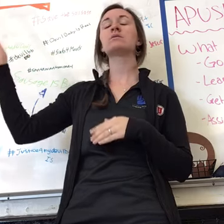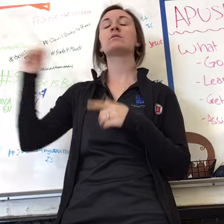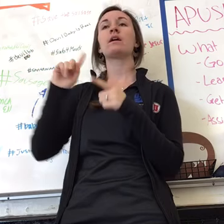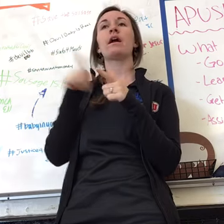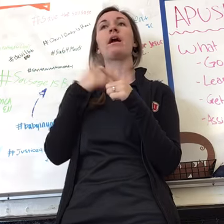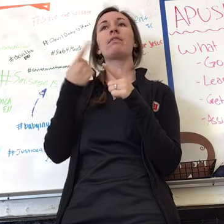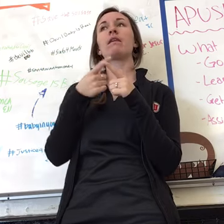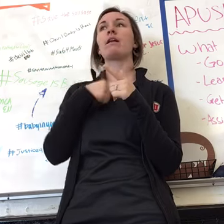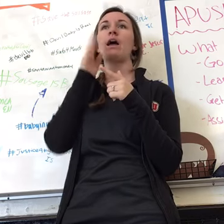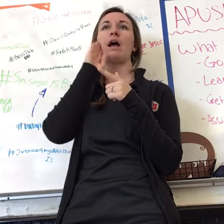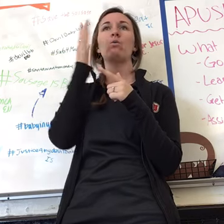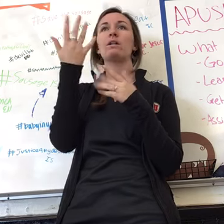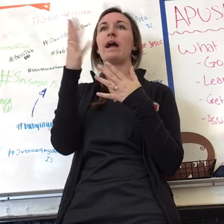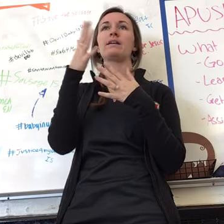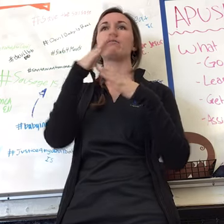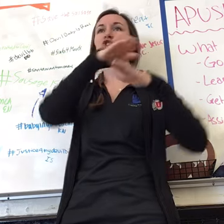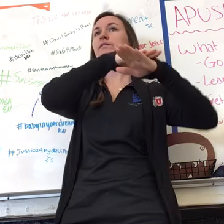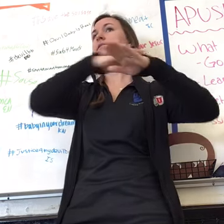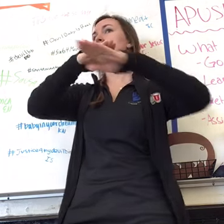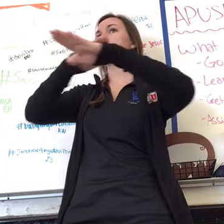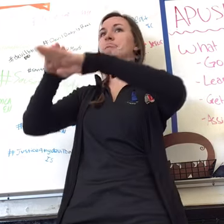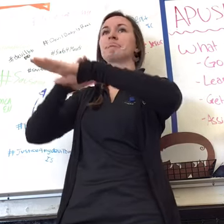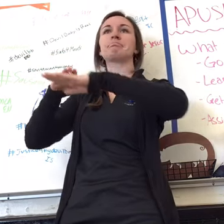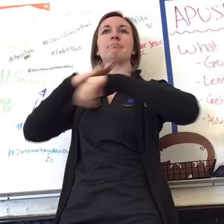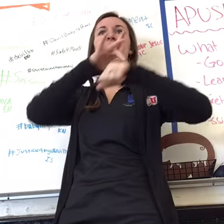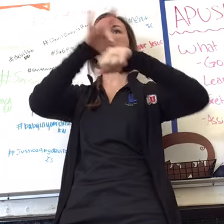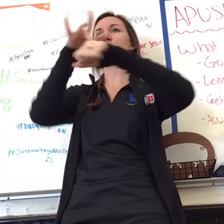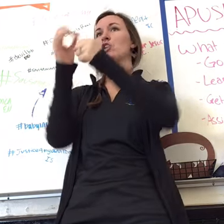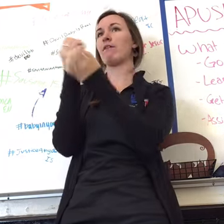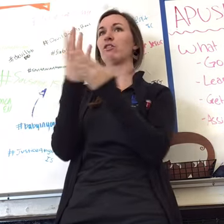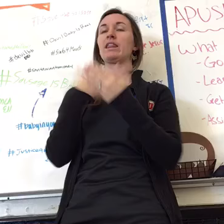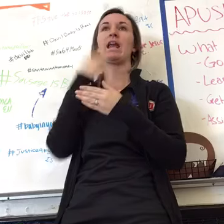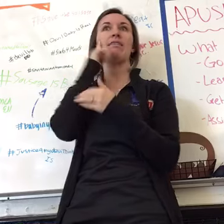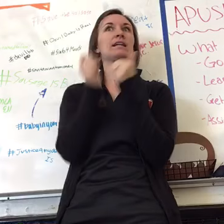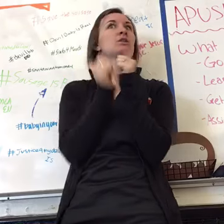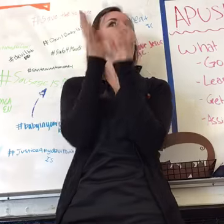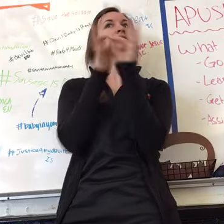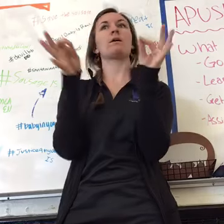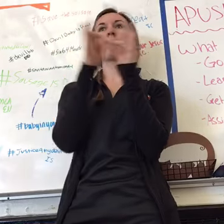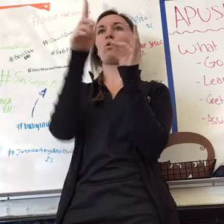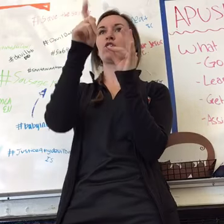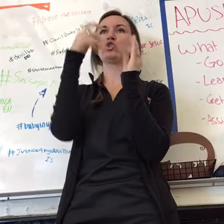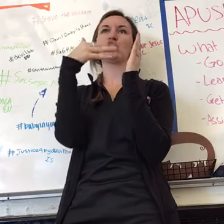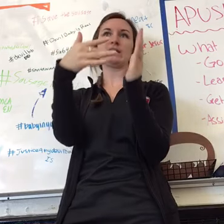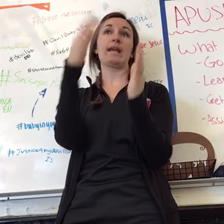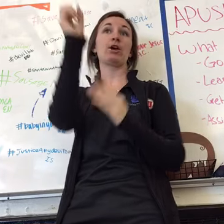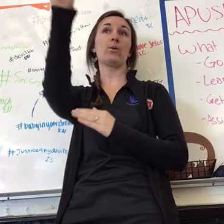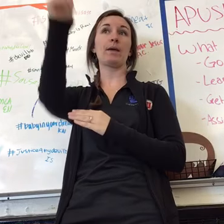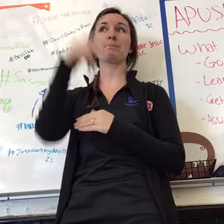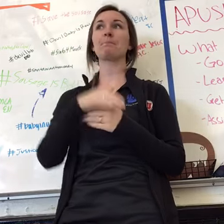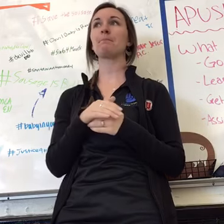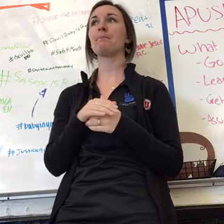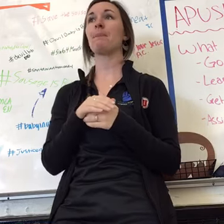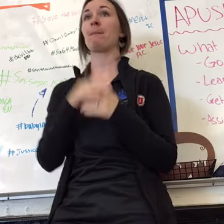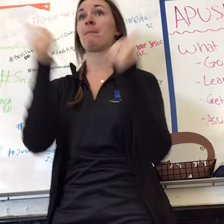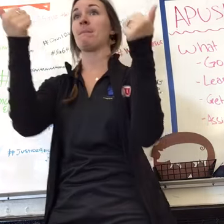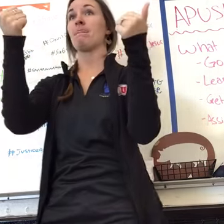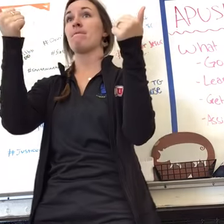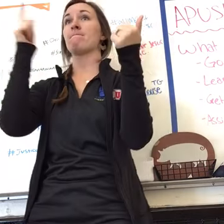and I'll just kind of give you some broad stuff about what I feel like is the most important things that you should study. Sounds good?